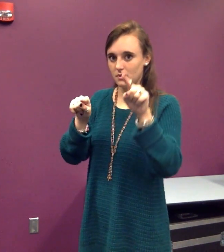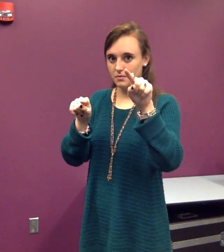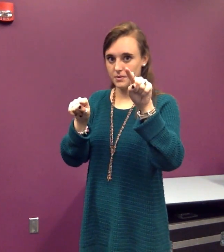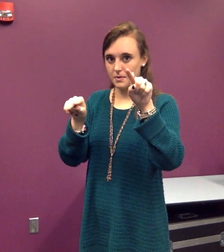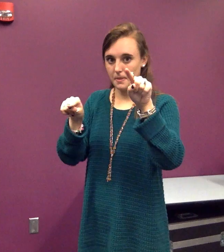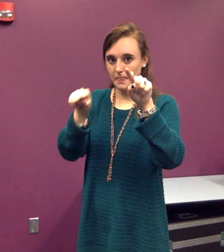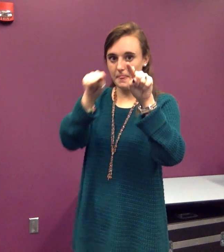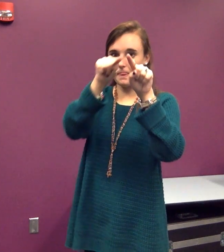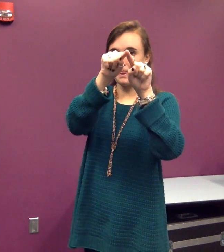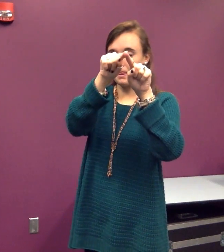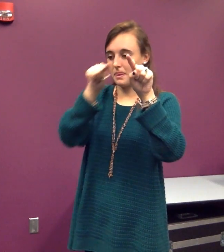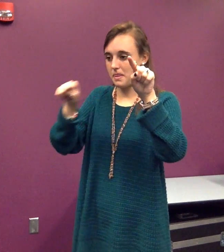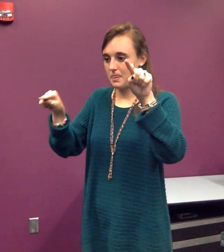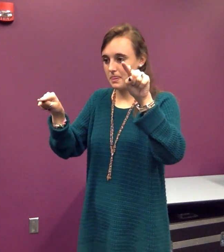point.